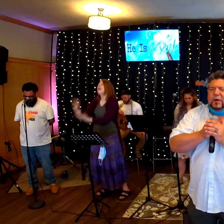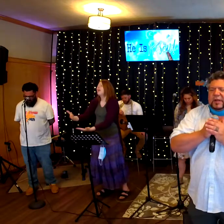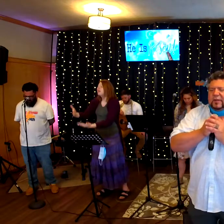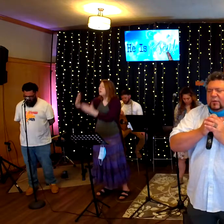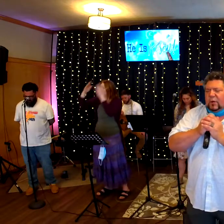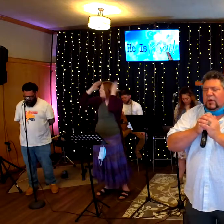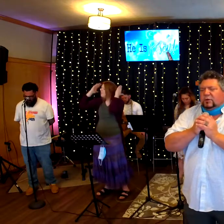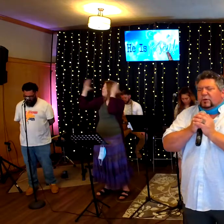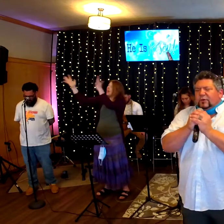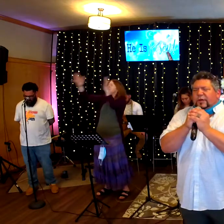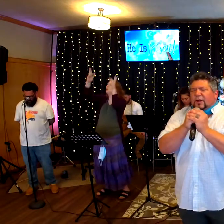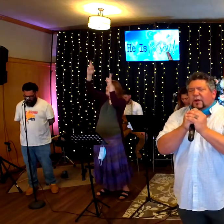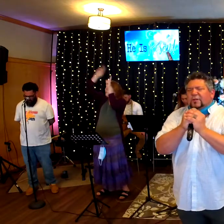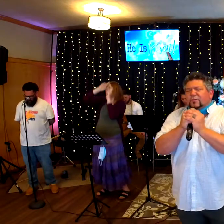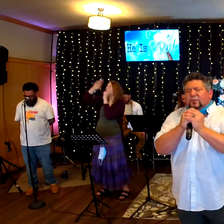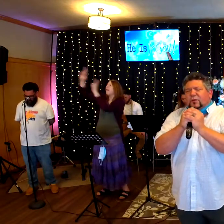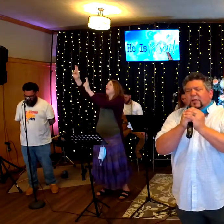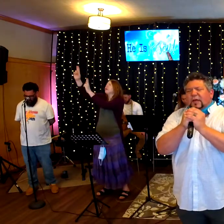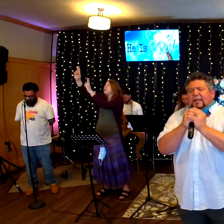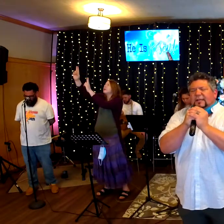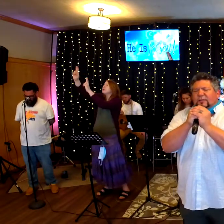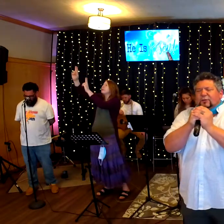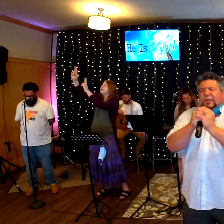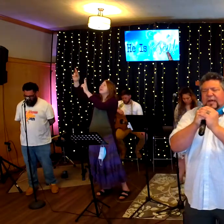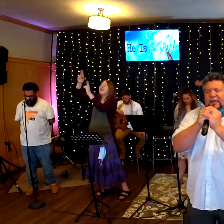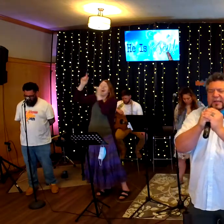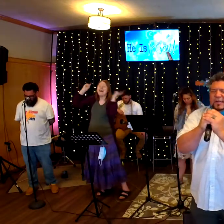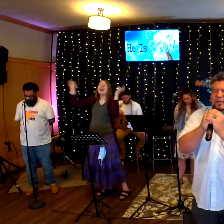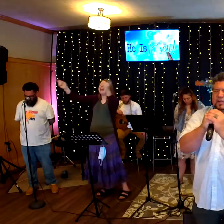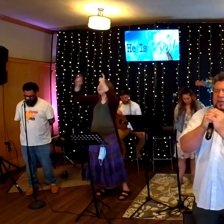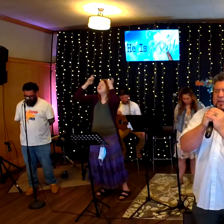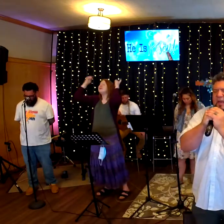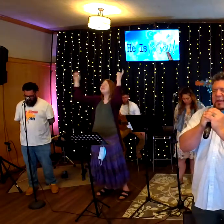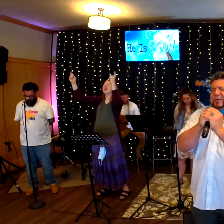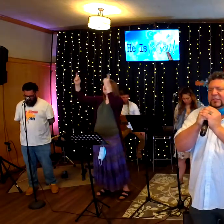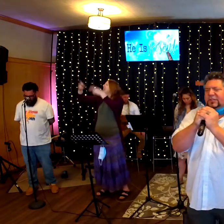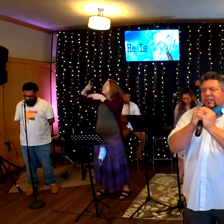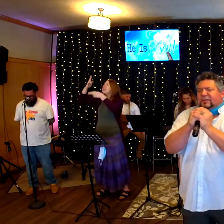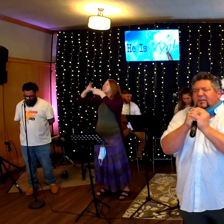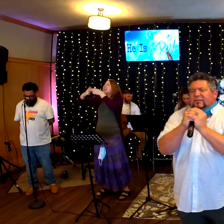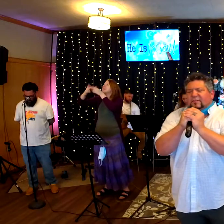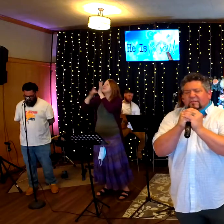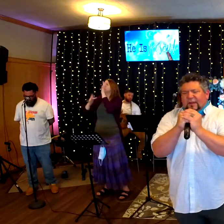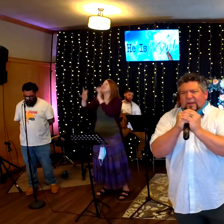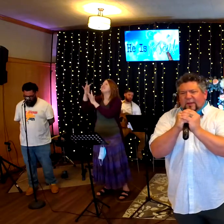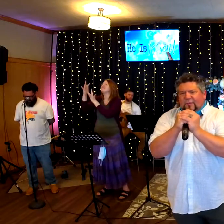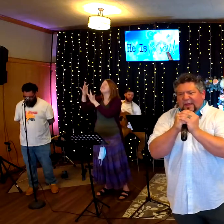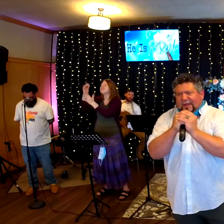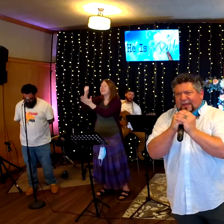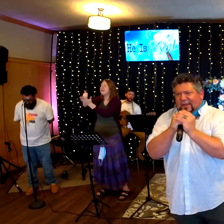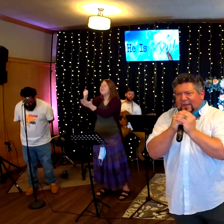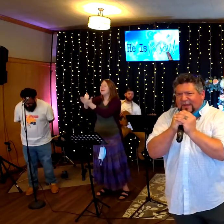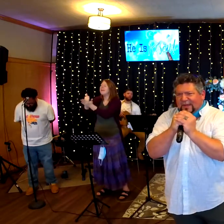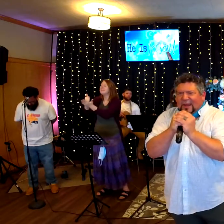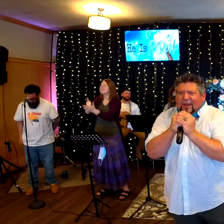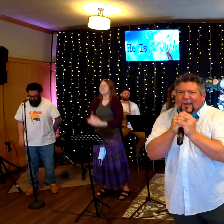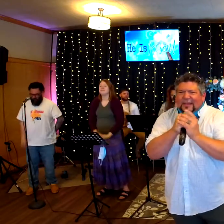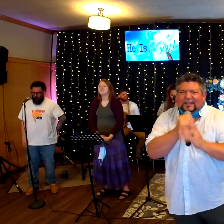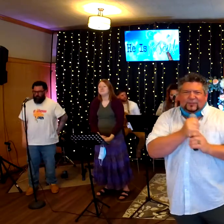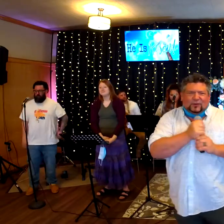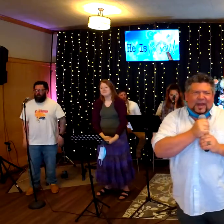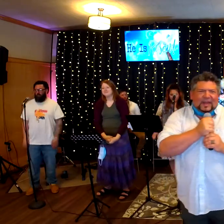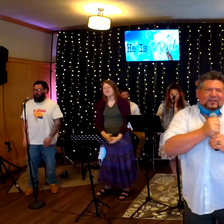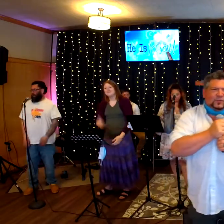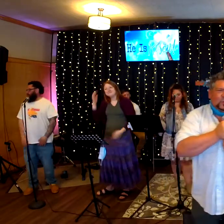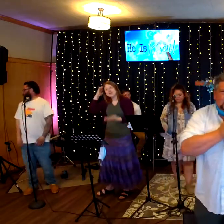We want to give you all glory and honor this morning. Hallelujah. In the name of Jesus, amen and amen. All right,